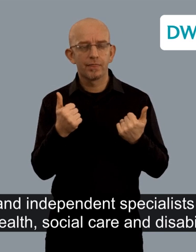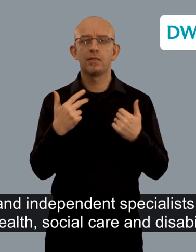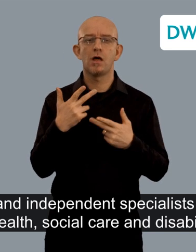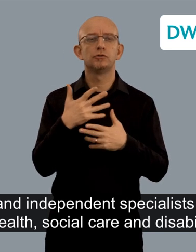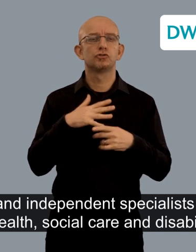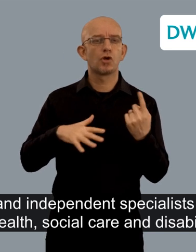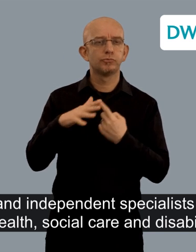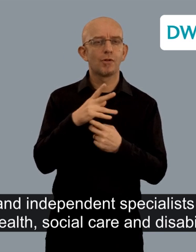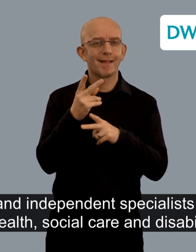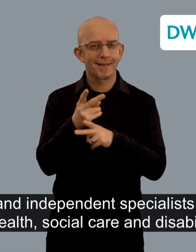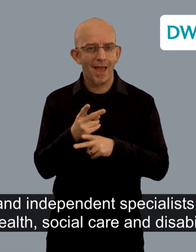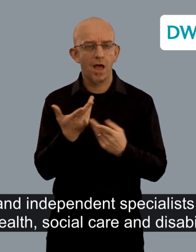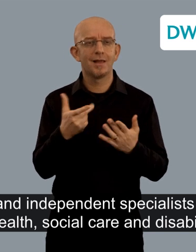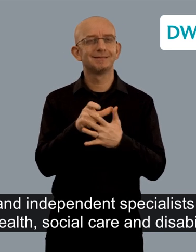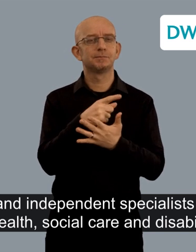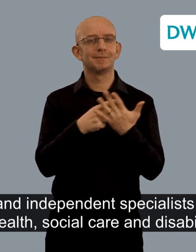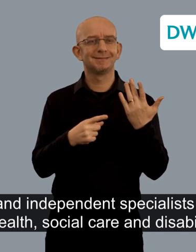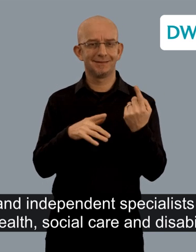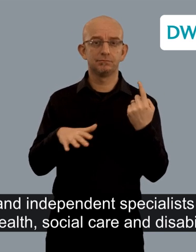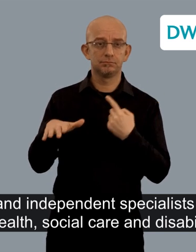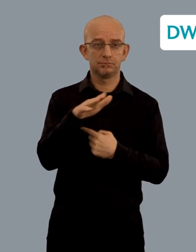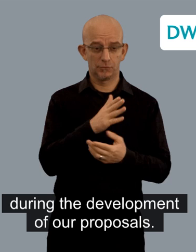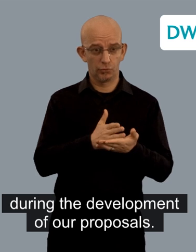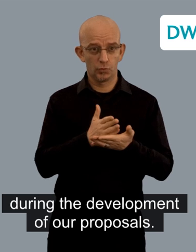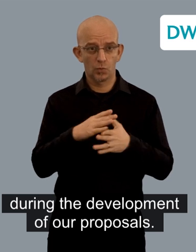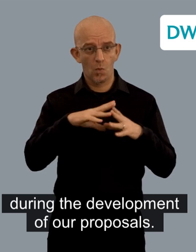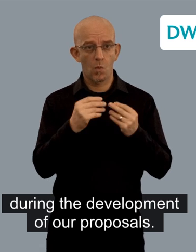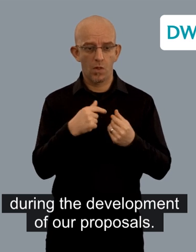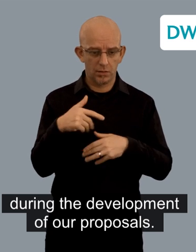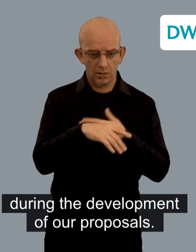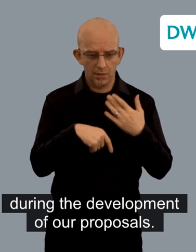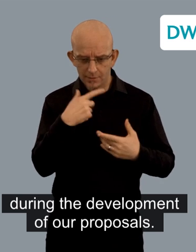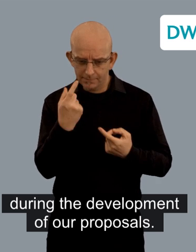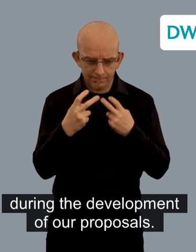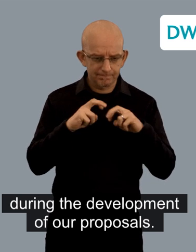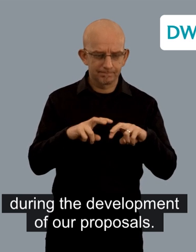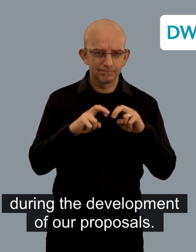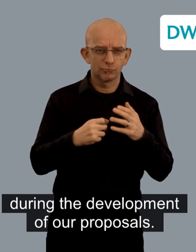and disability during the development of our proposals.